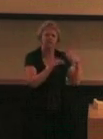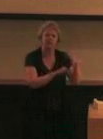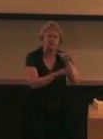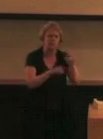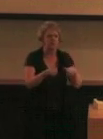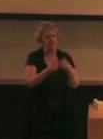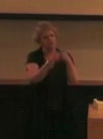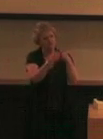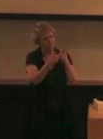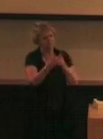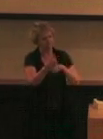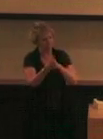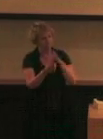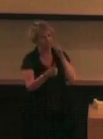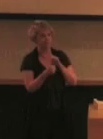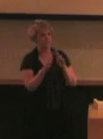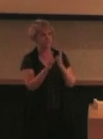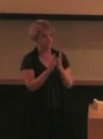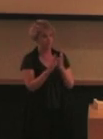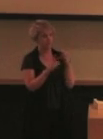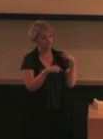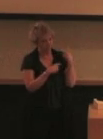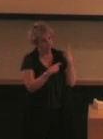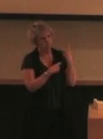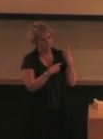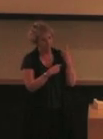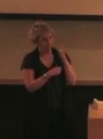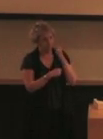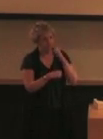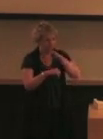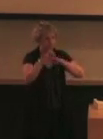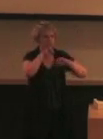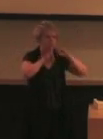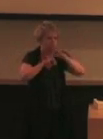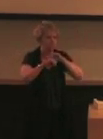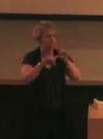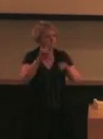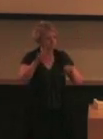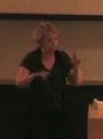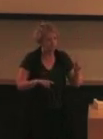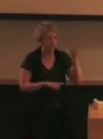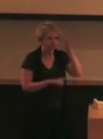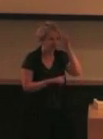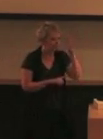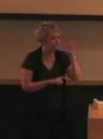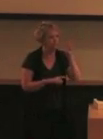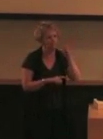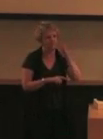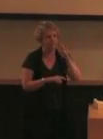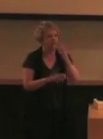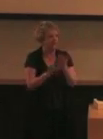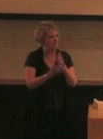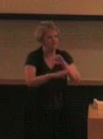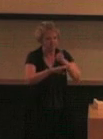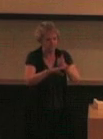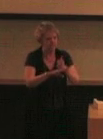the challenges that we on the deaf unit had to endure, as well as various different innovative